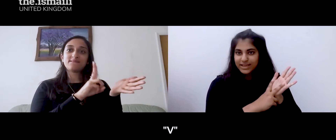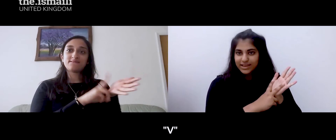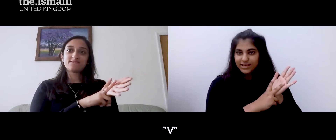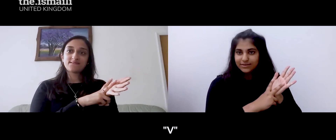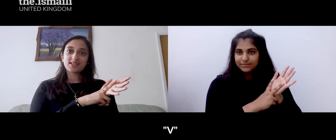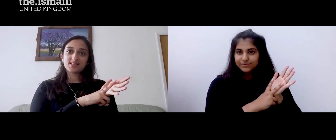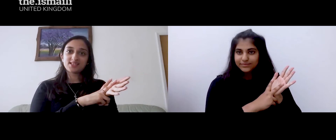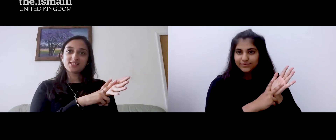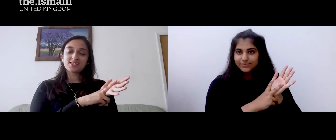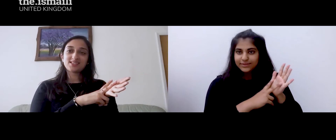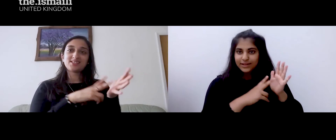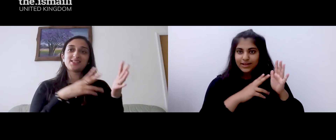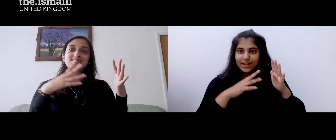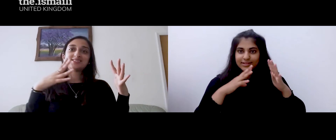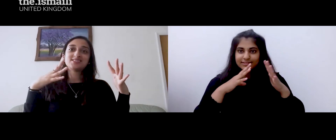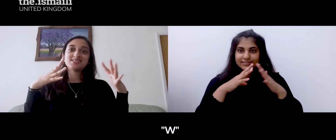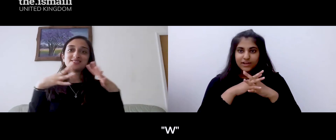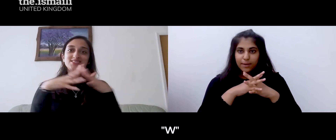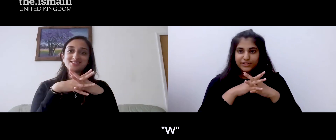V,